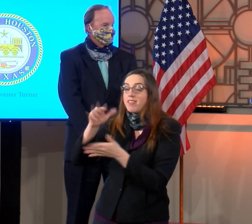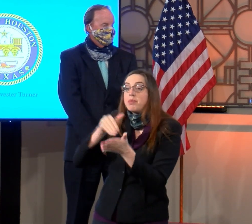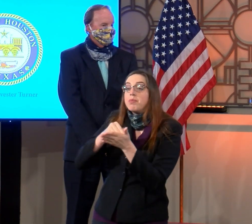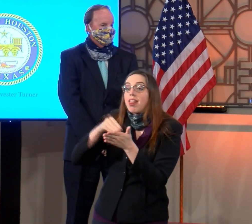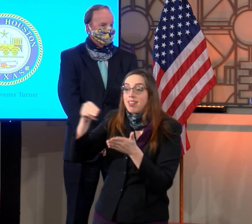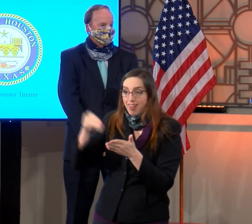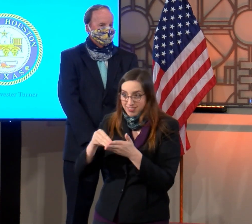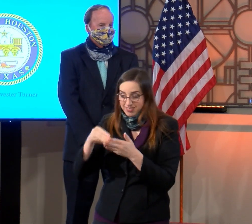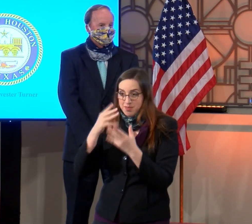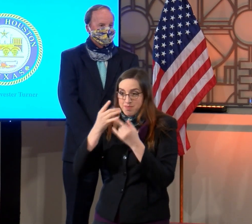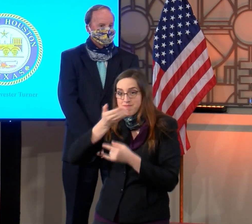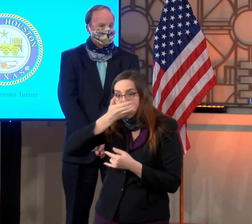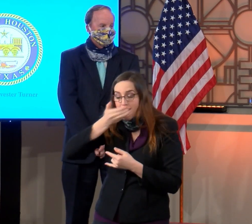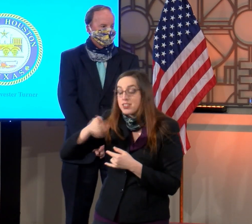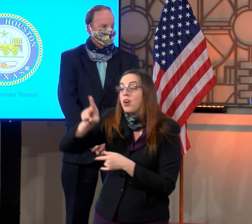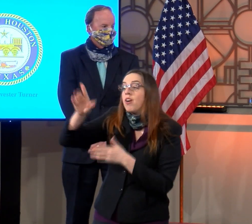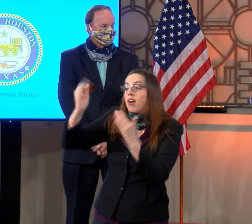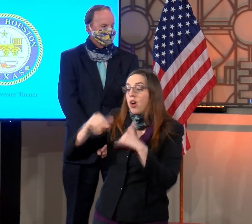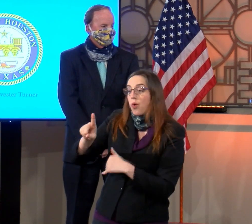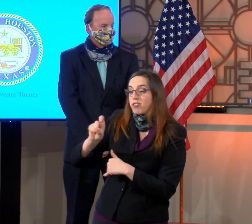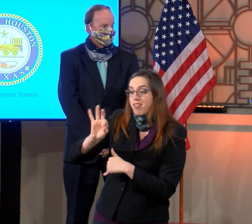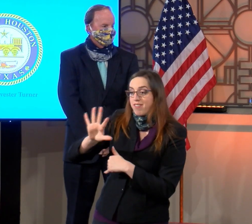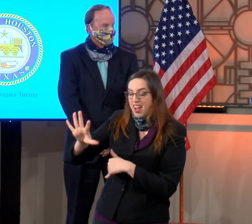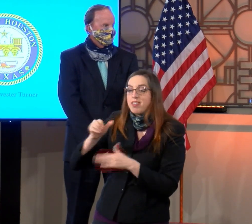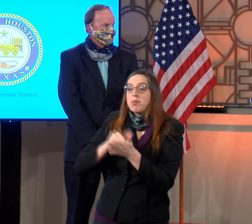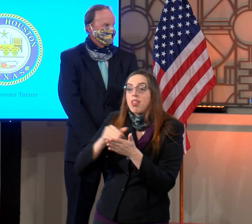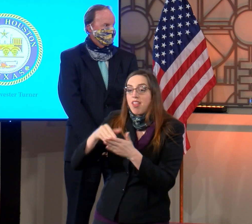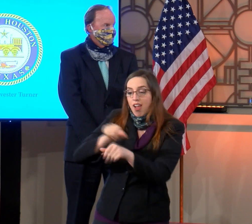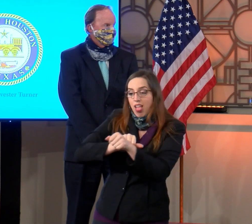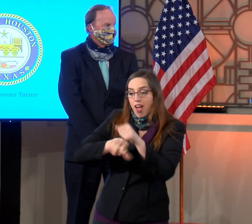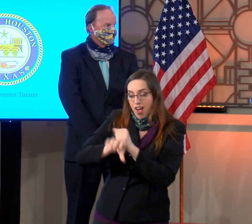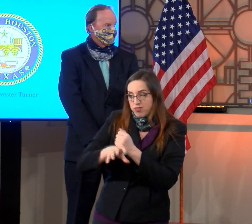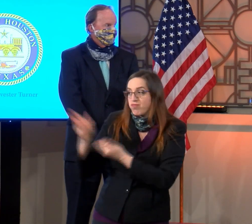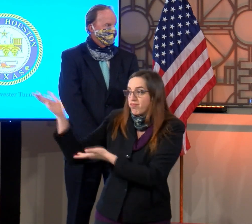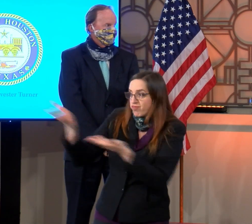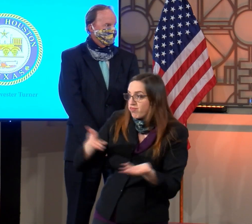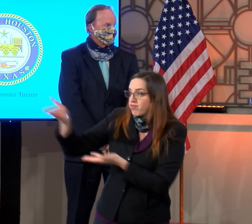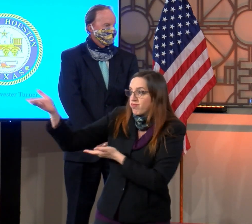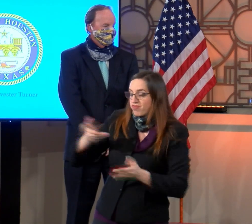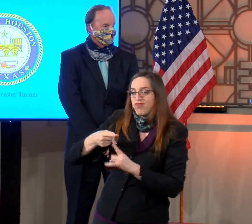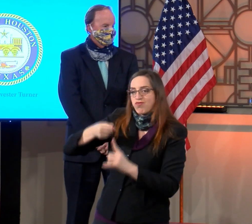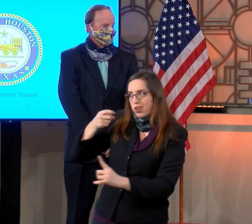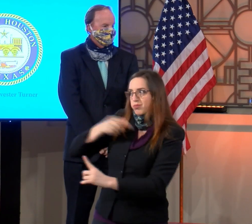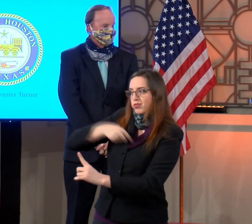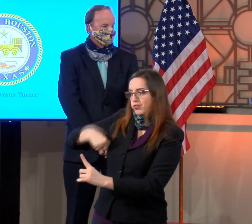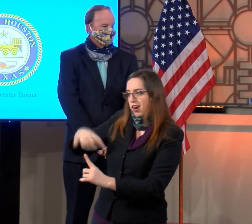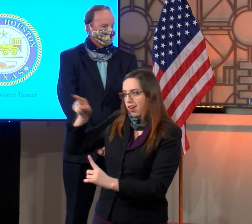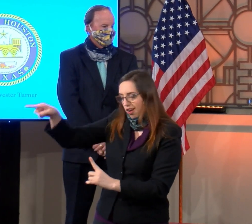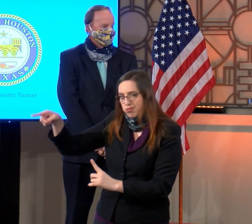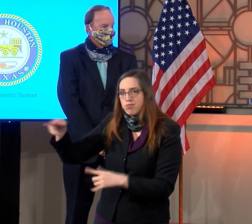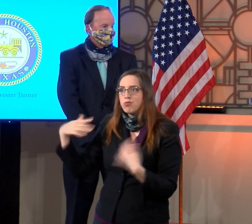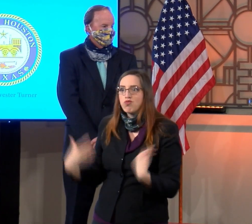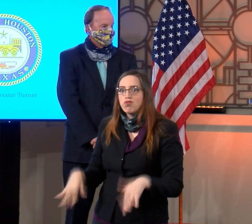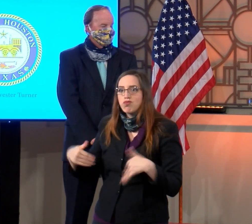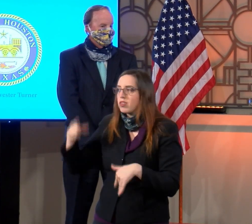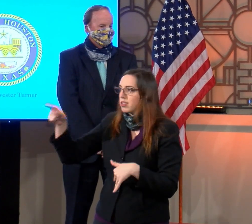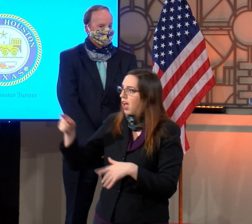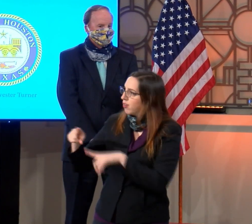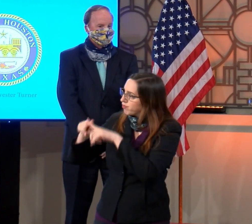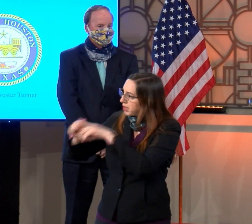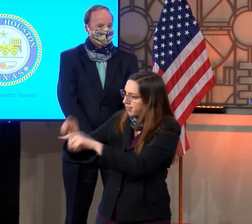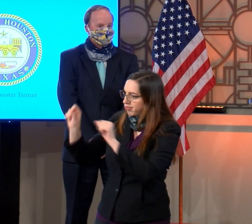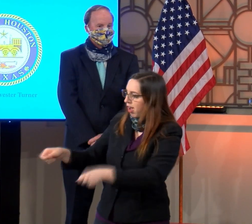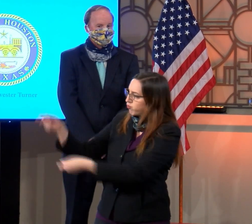masks, 195 million gloves imported from China. China continues to be a reliable trading